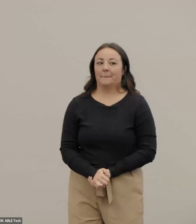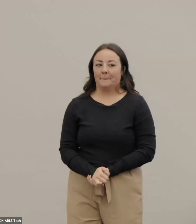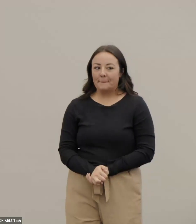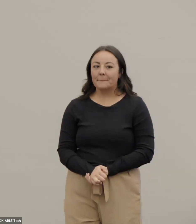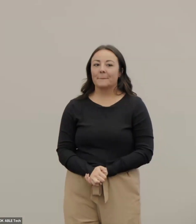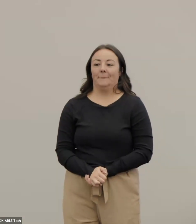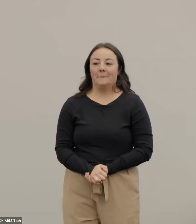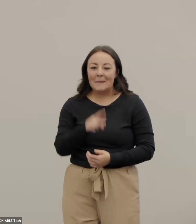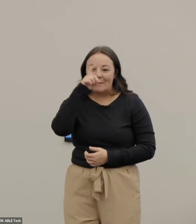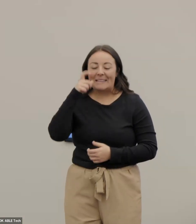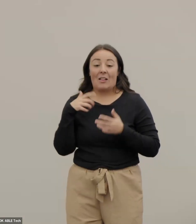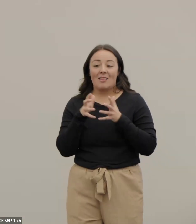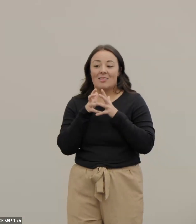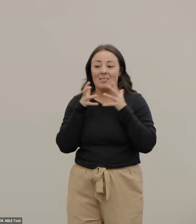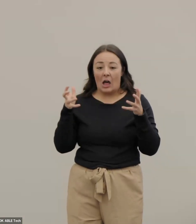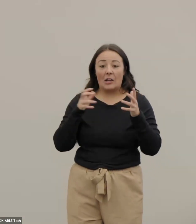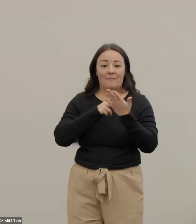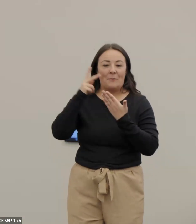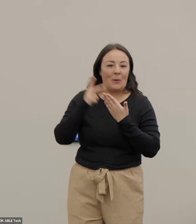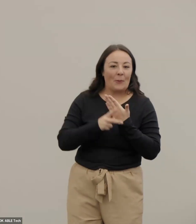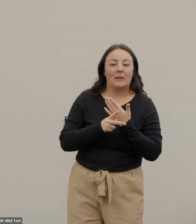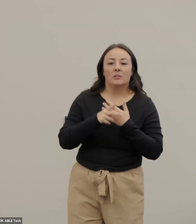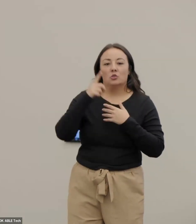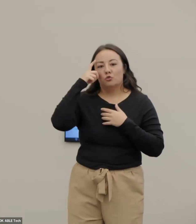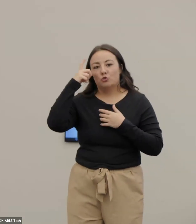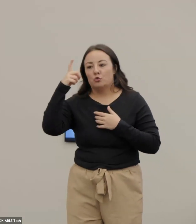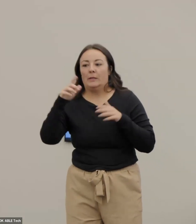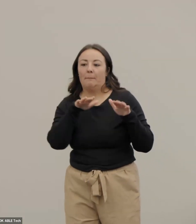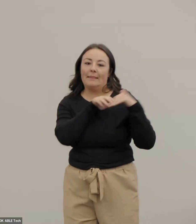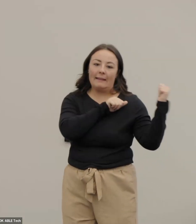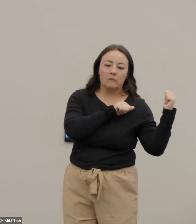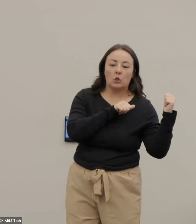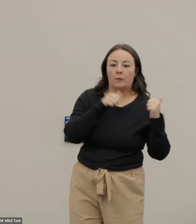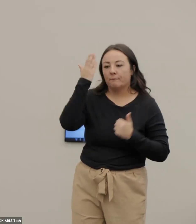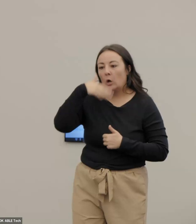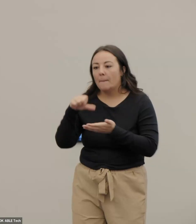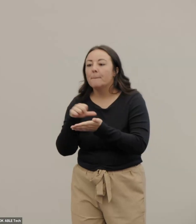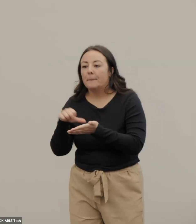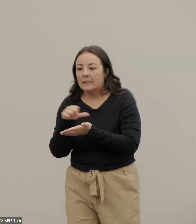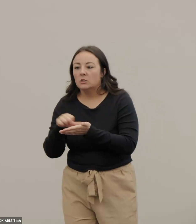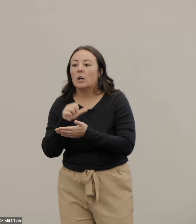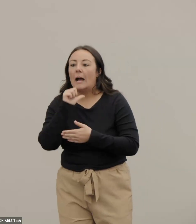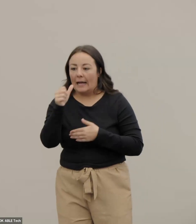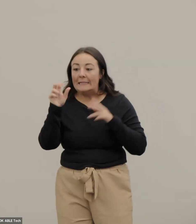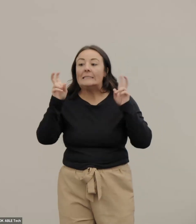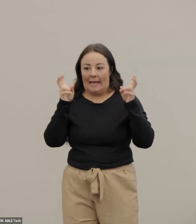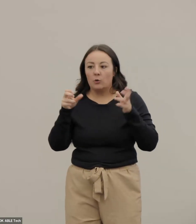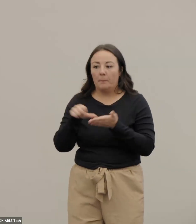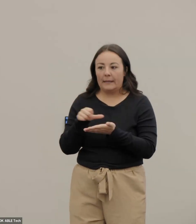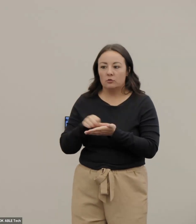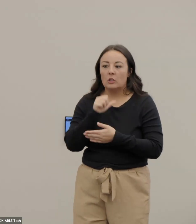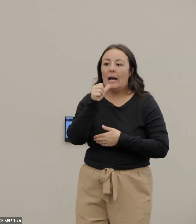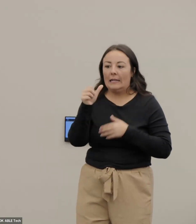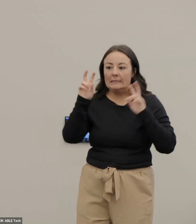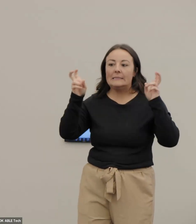Because a lot of the programs, Dreamweaver, Front Page, all the programs we used to use to create web pages, by default